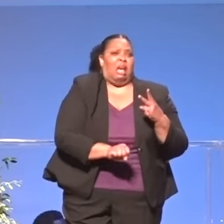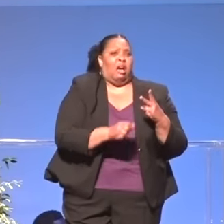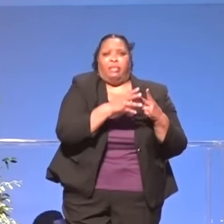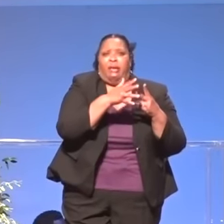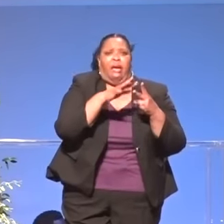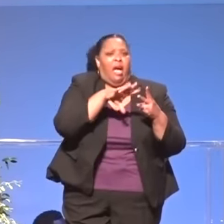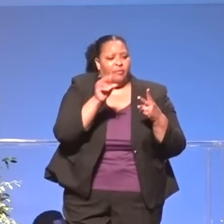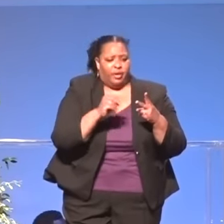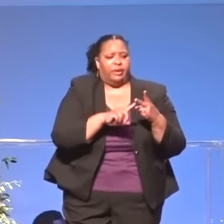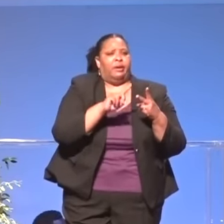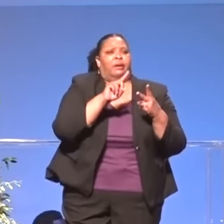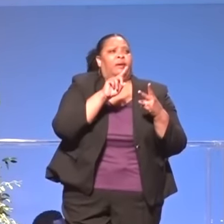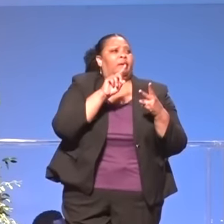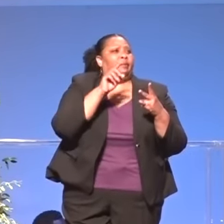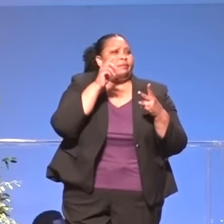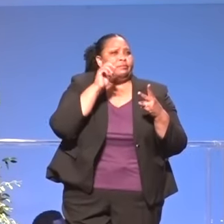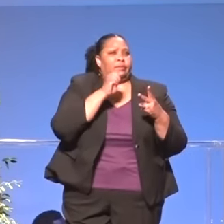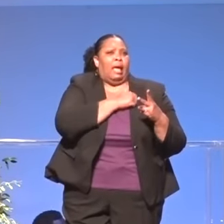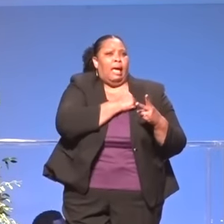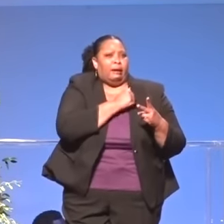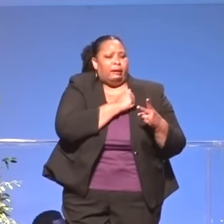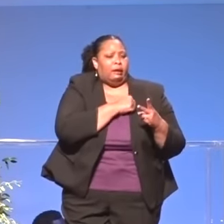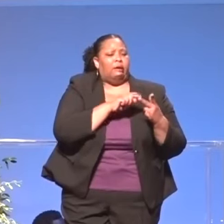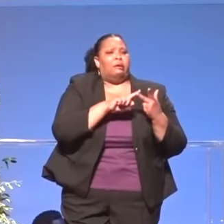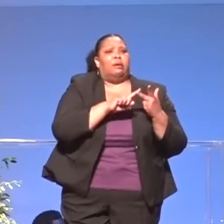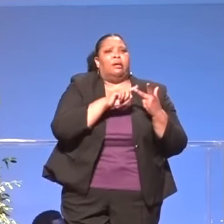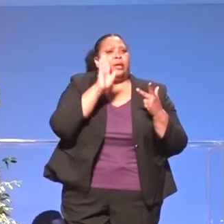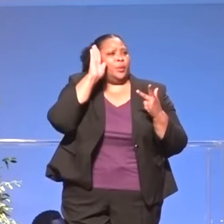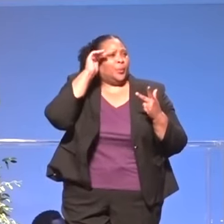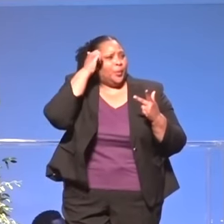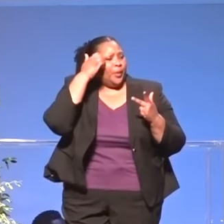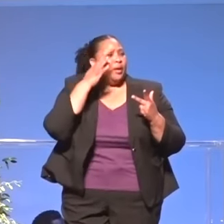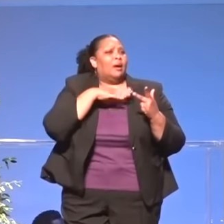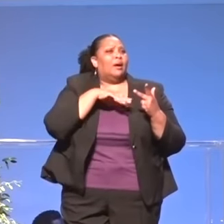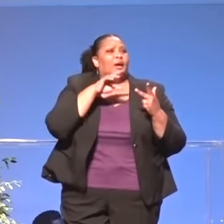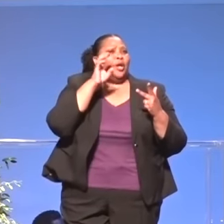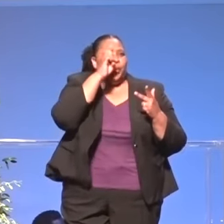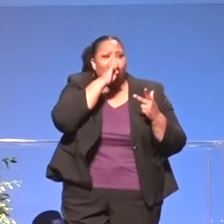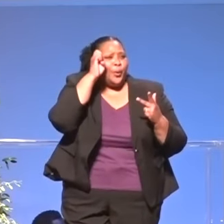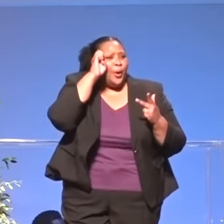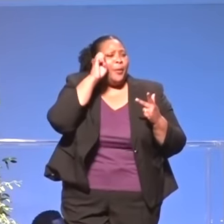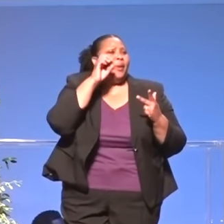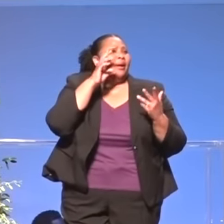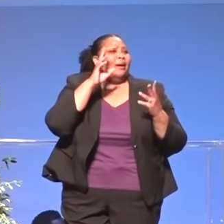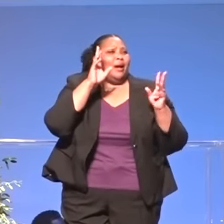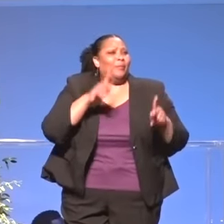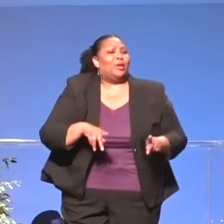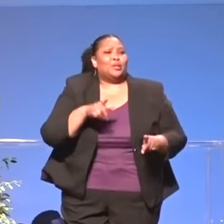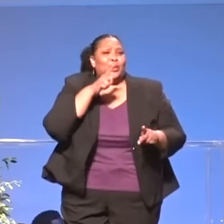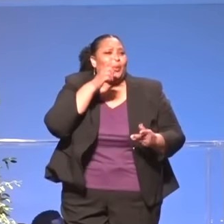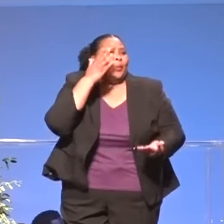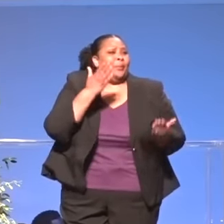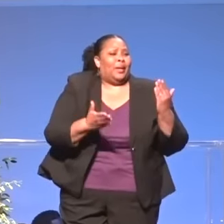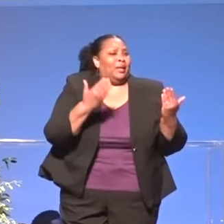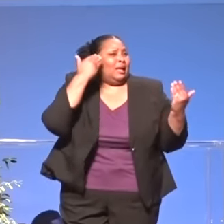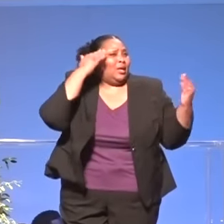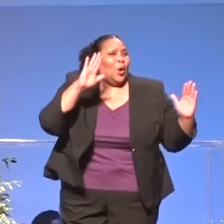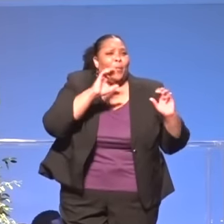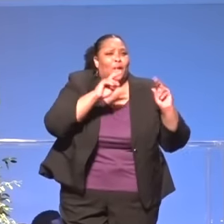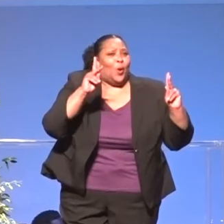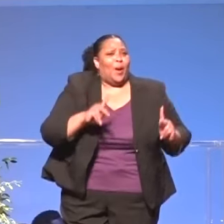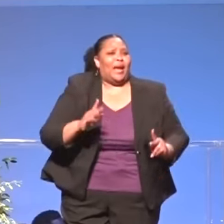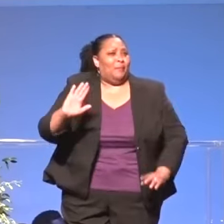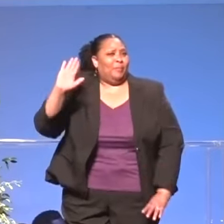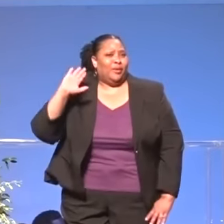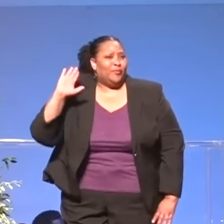Nairobi, Berlin, South Korea, Europe, a person who may not have been known by many